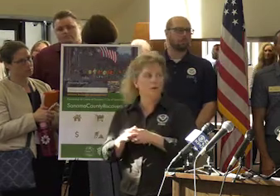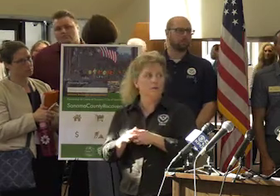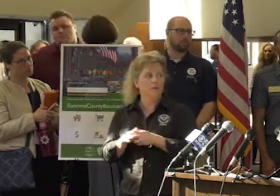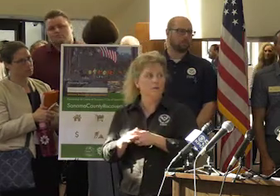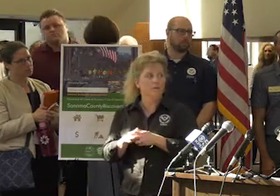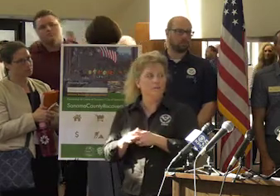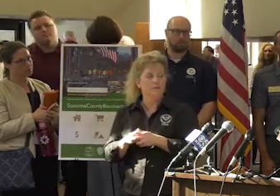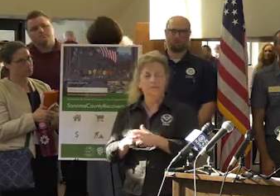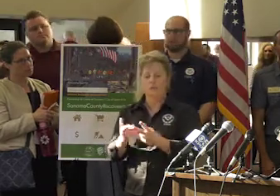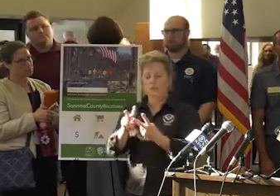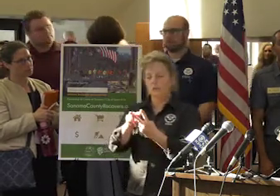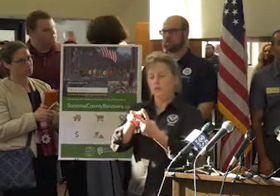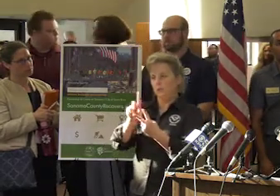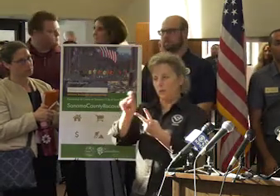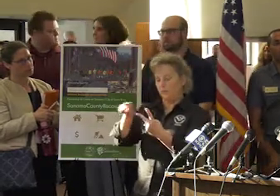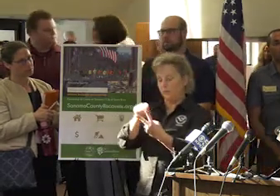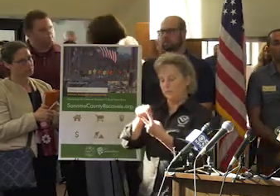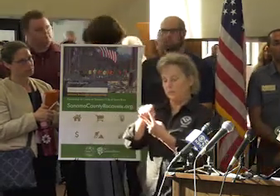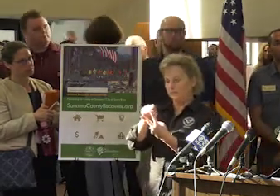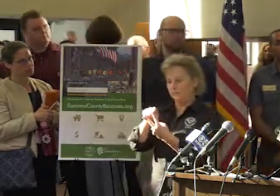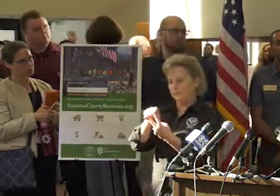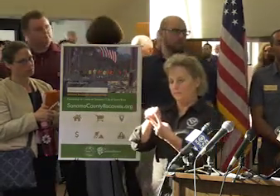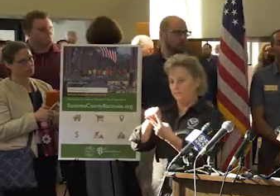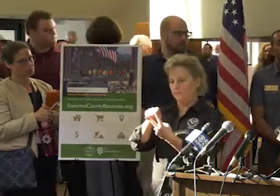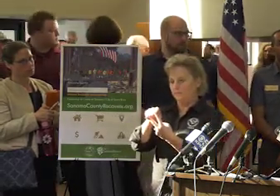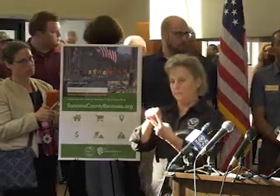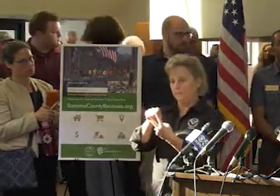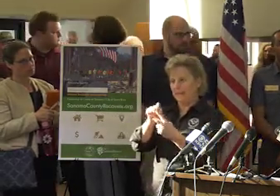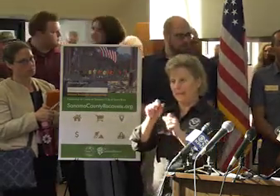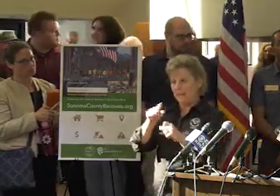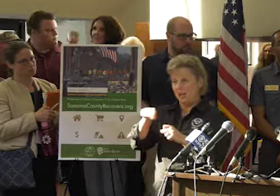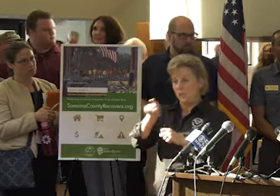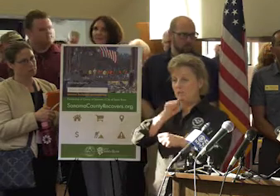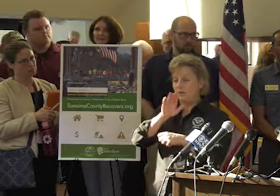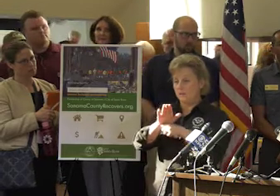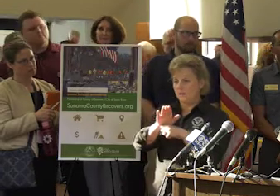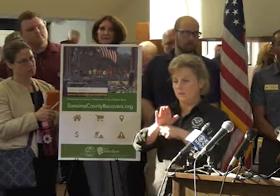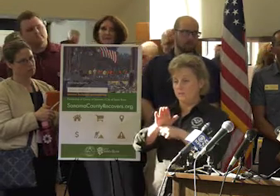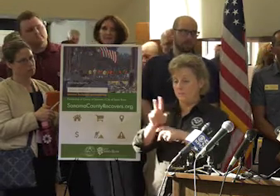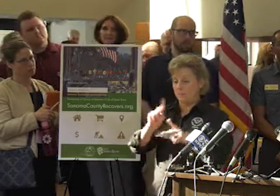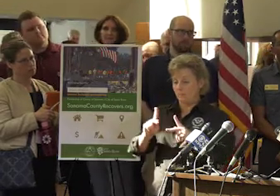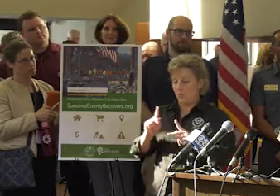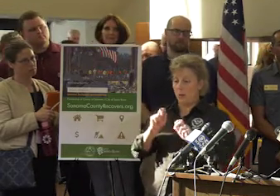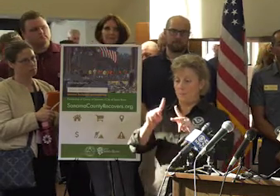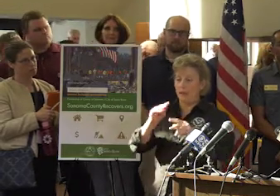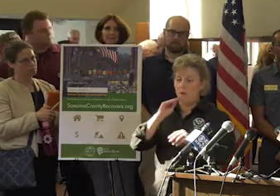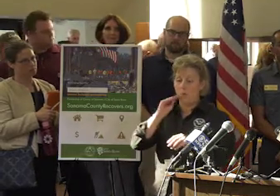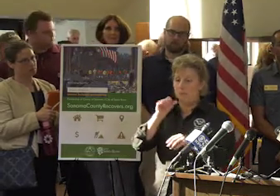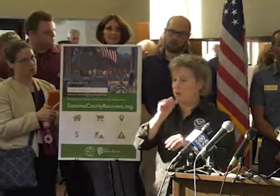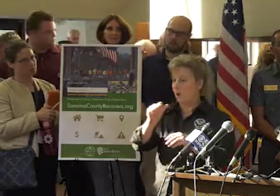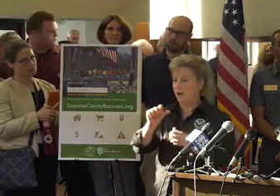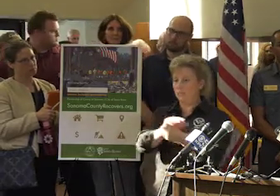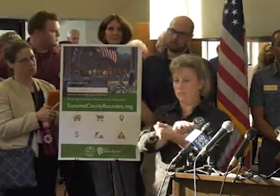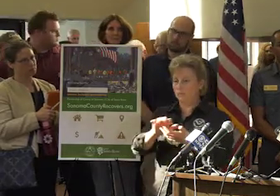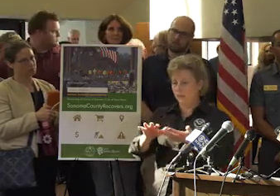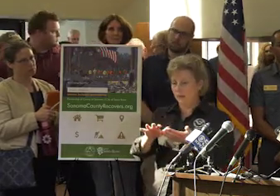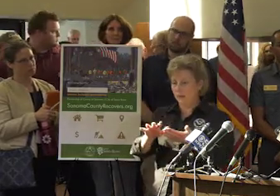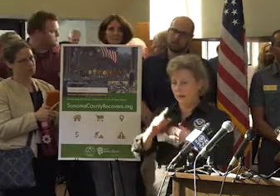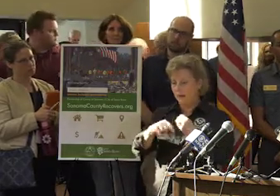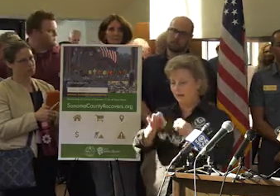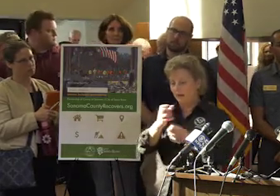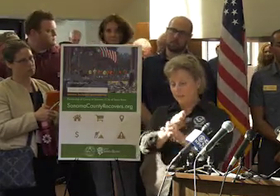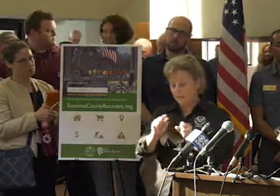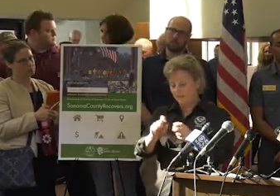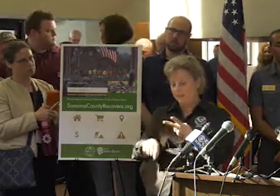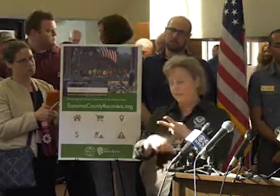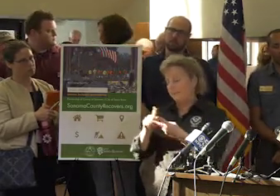Right. So two questions. One, what assurances can be made to residents that are returning to homes that weren't lost regarding their safety? And